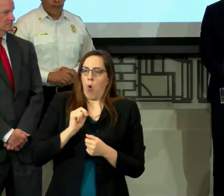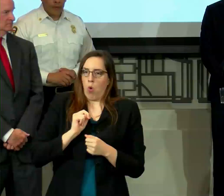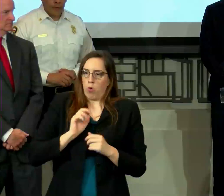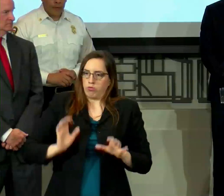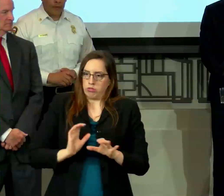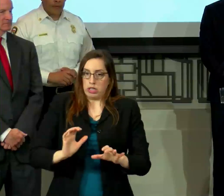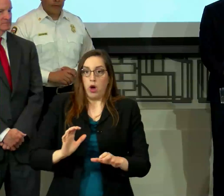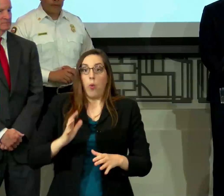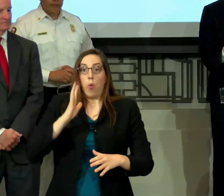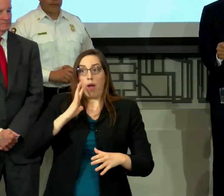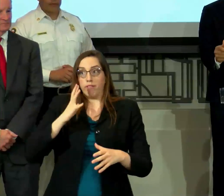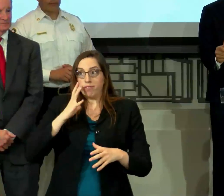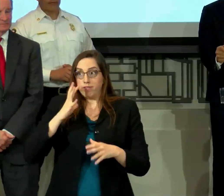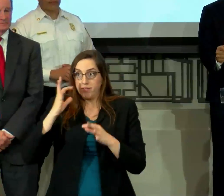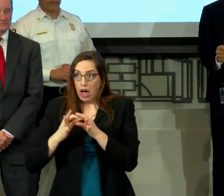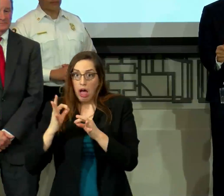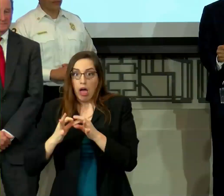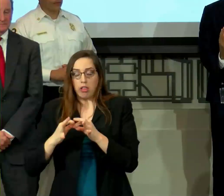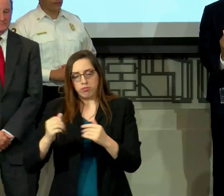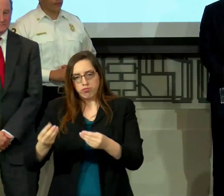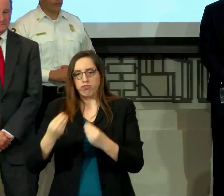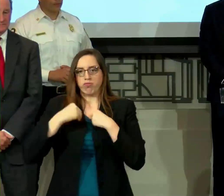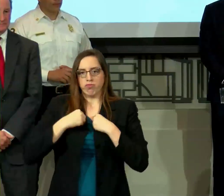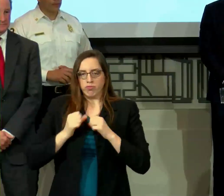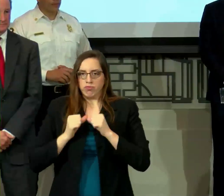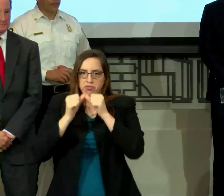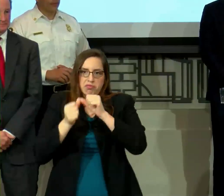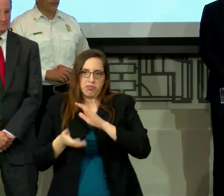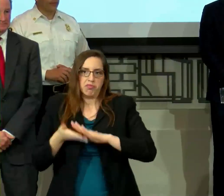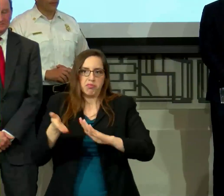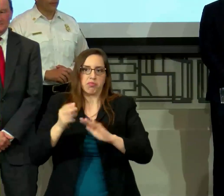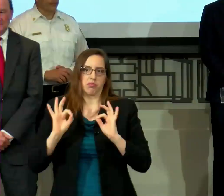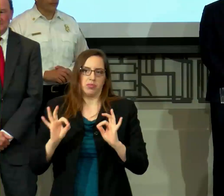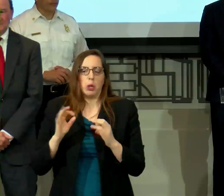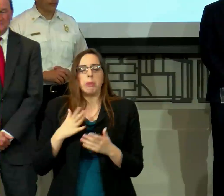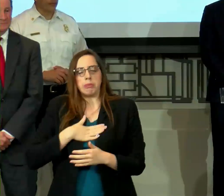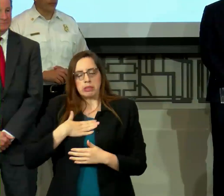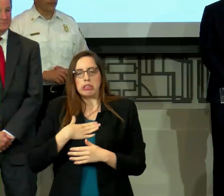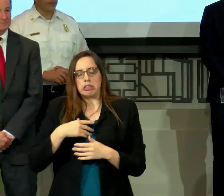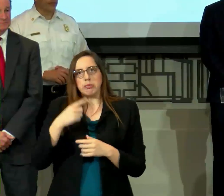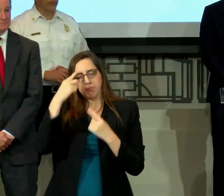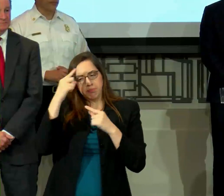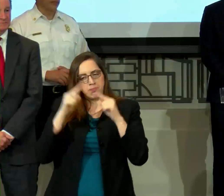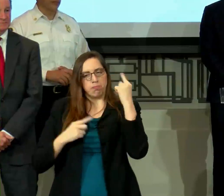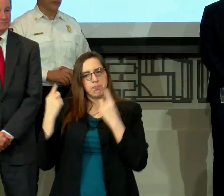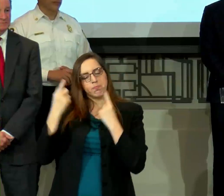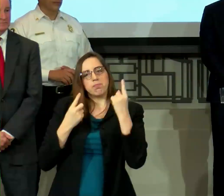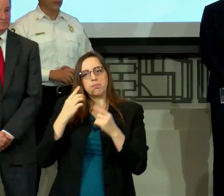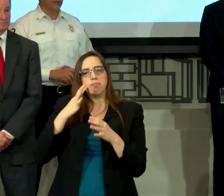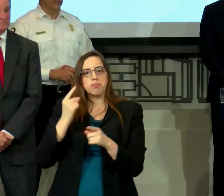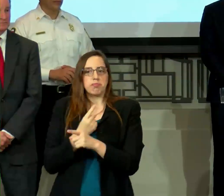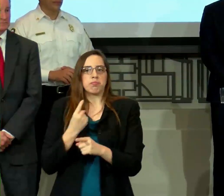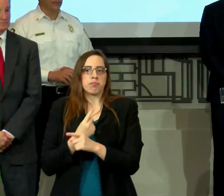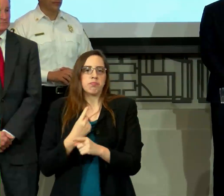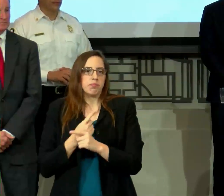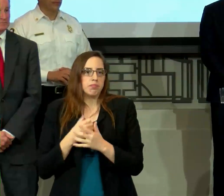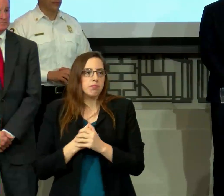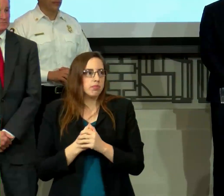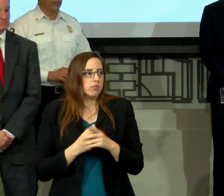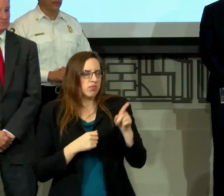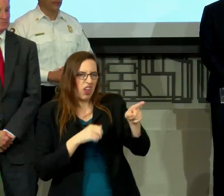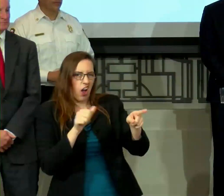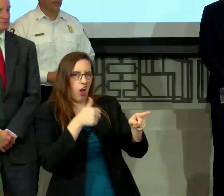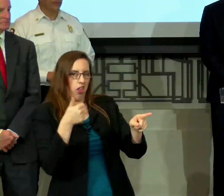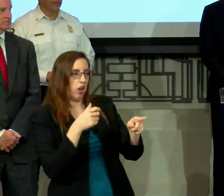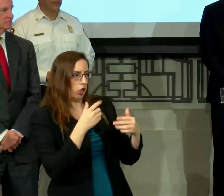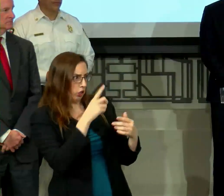will carry us the rest of the way. So let's exercise some common sense and judgment. Can Dr. Peirce answer a